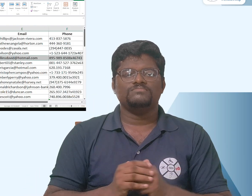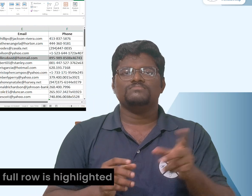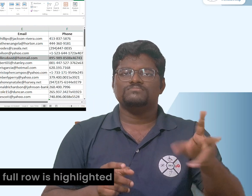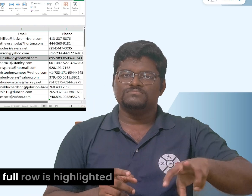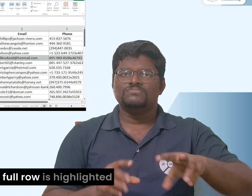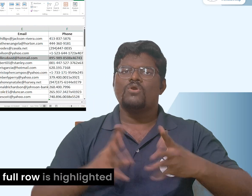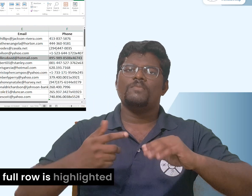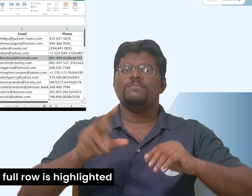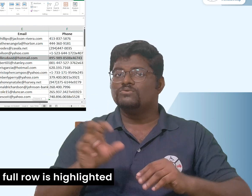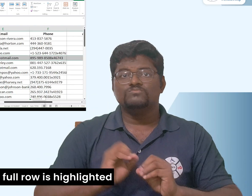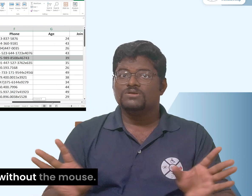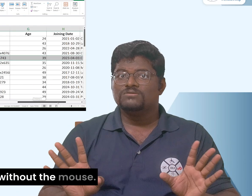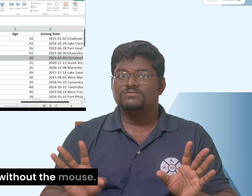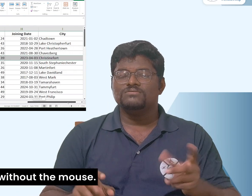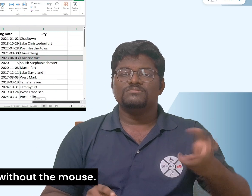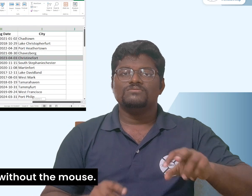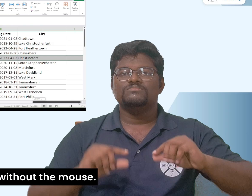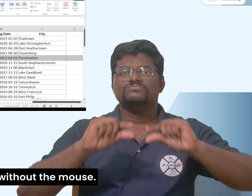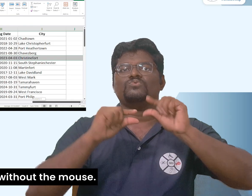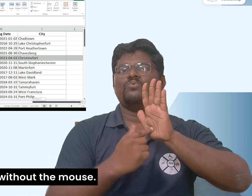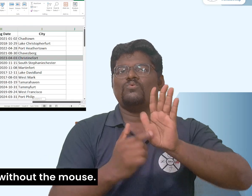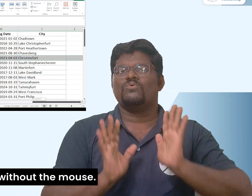The full row is highlighted without the mouse.